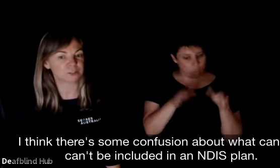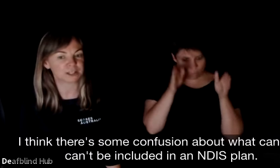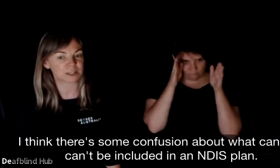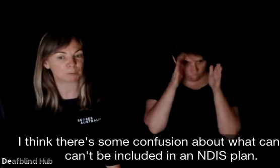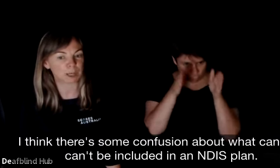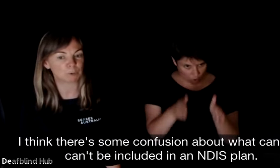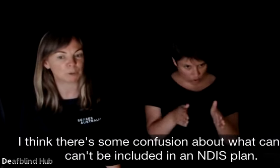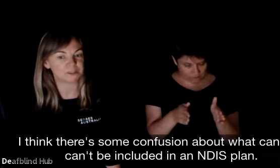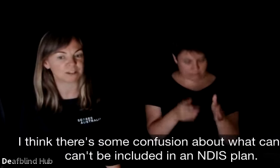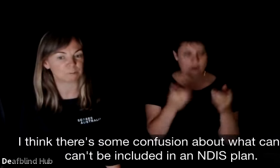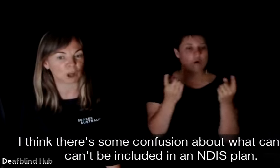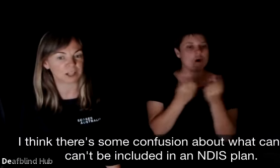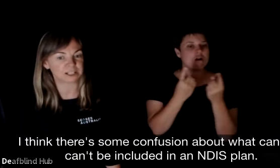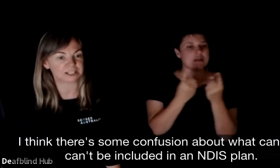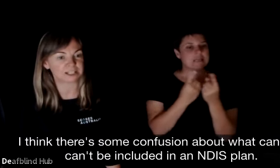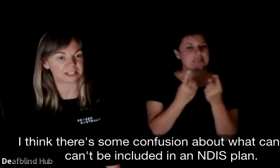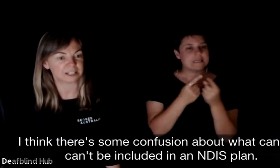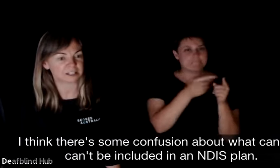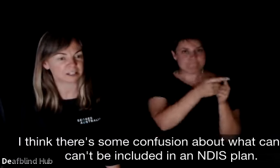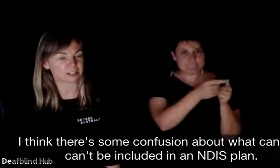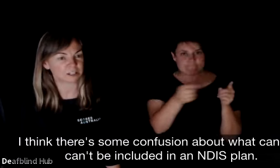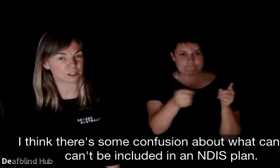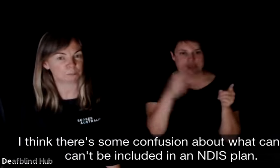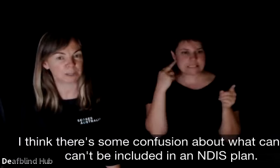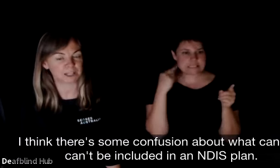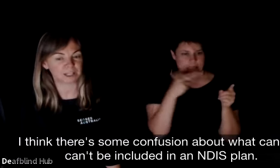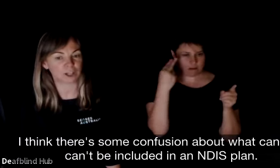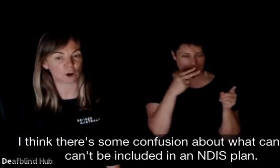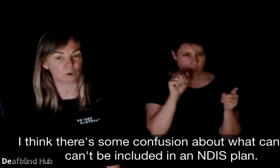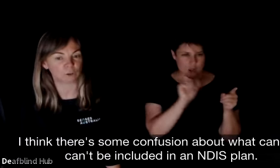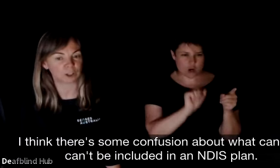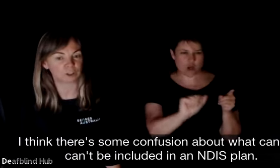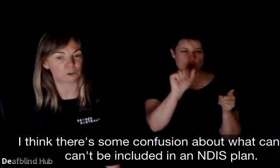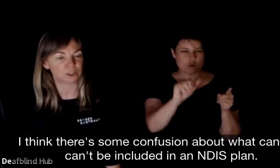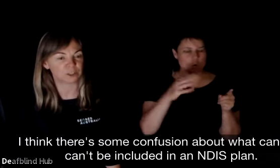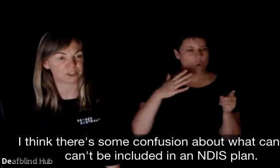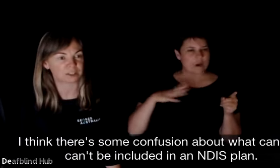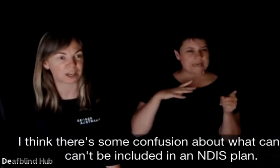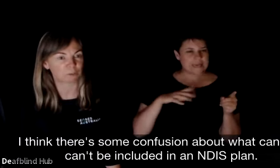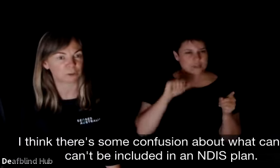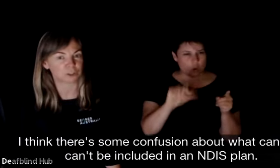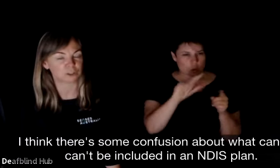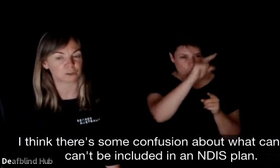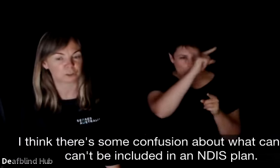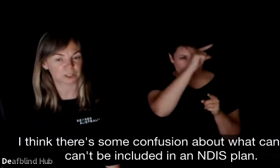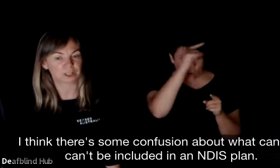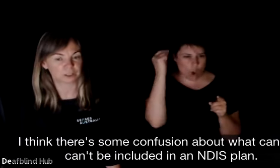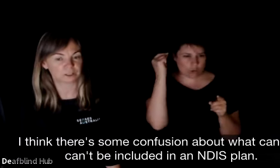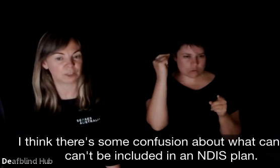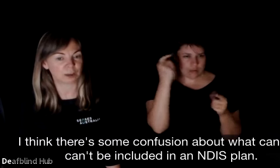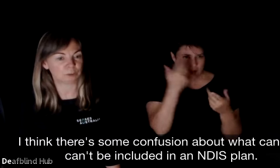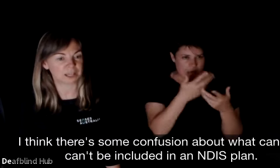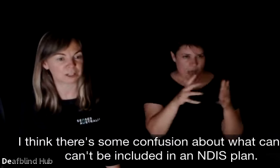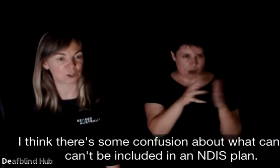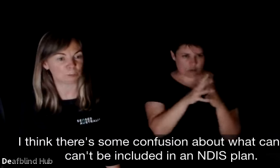sorts of things that people with deaf blindness need to meet their goals and do the things that they want to do.